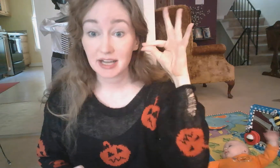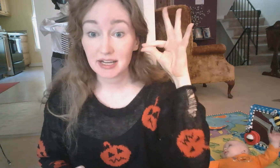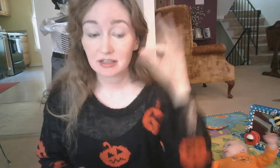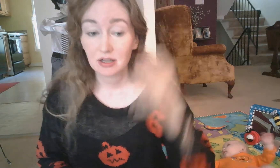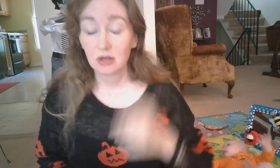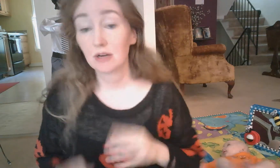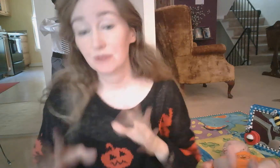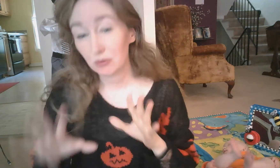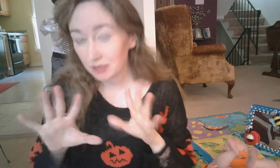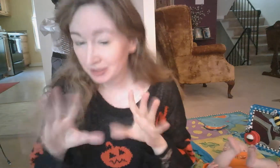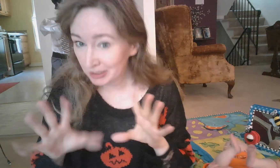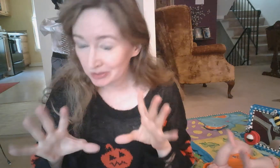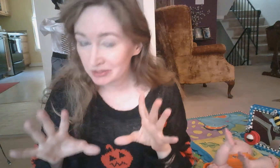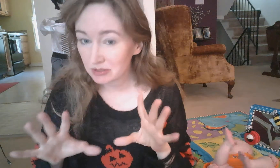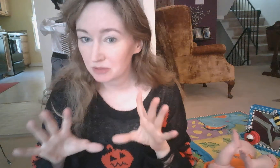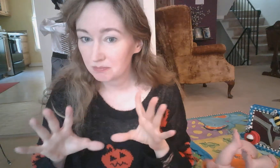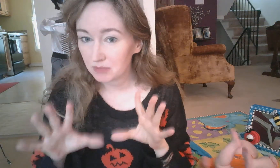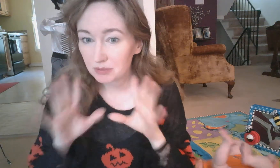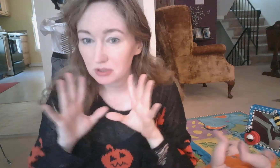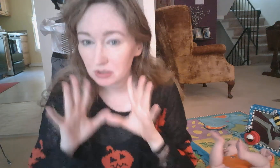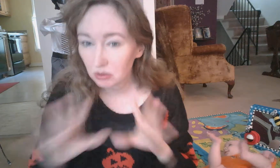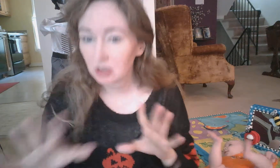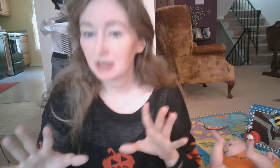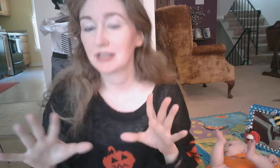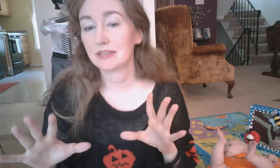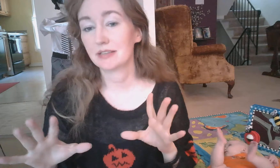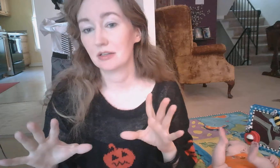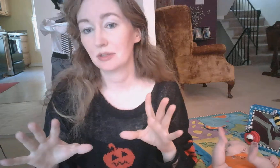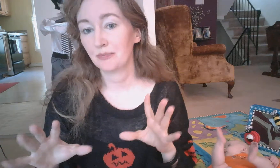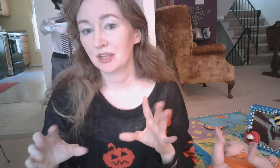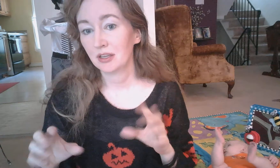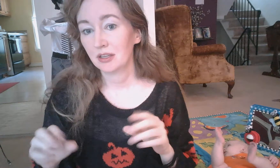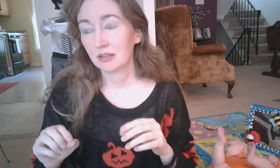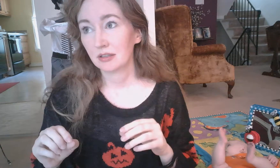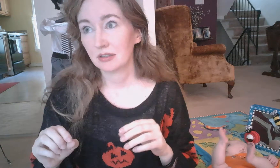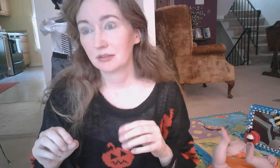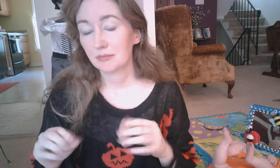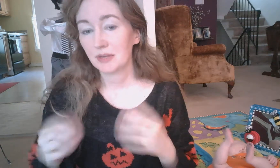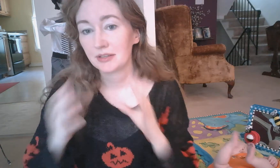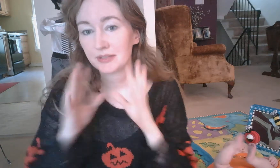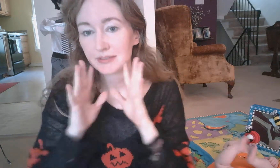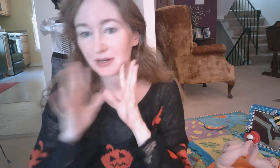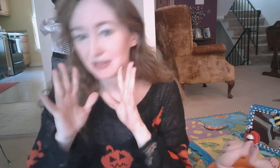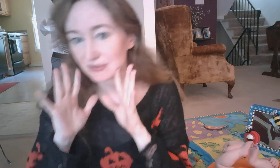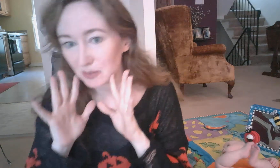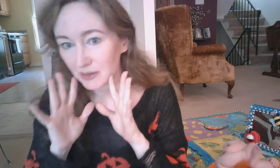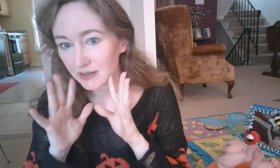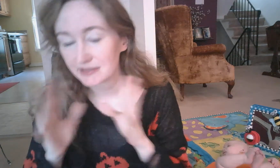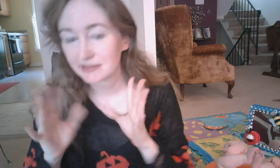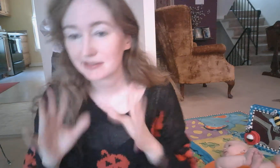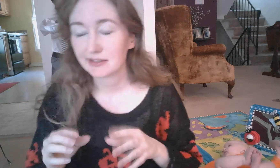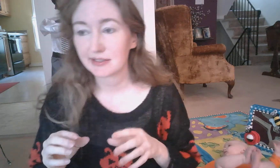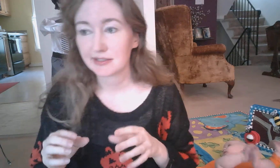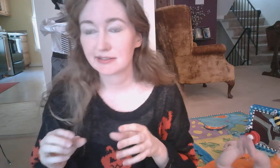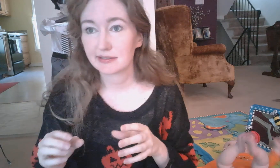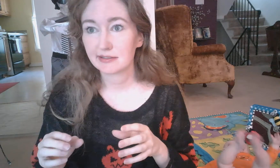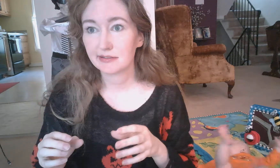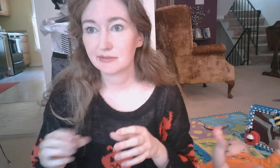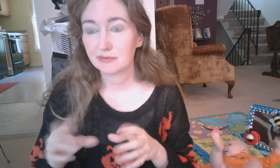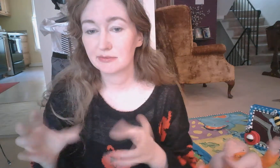cat, or if you really want to do the pure ASL, and this part is for the parents, the way